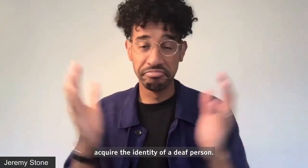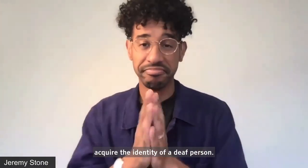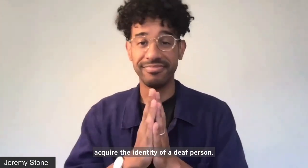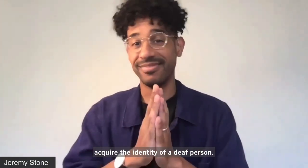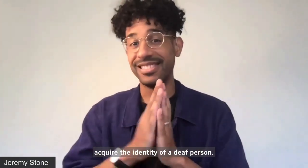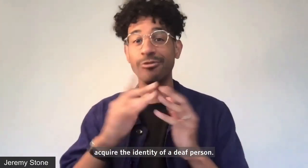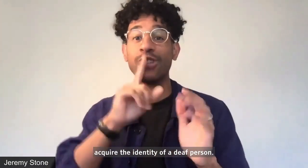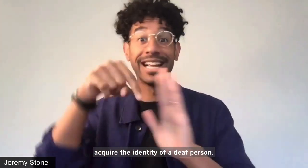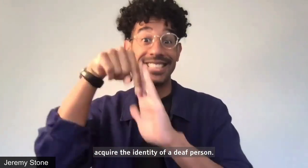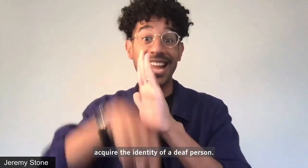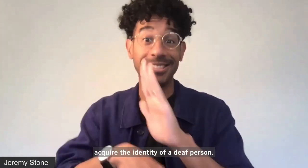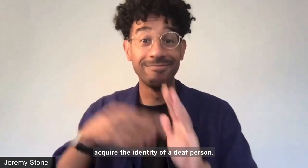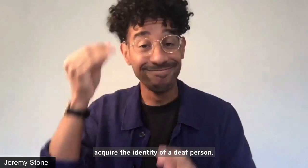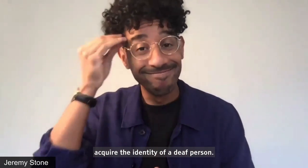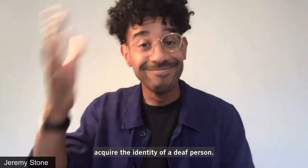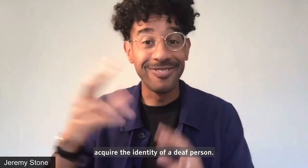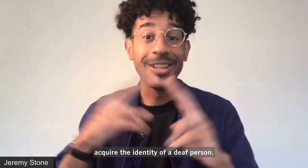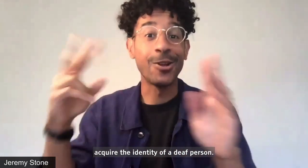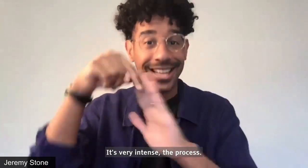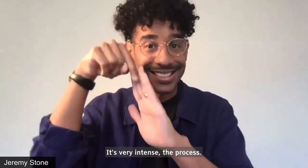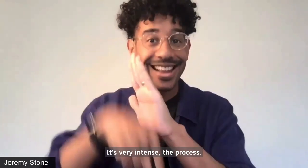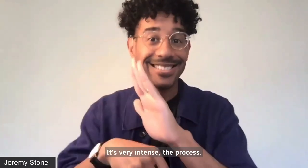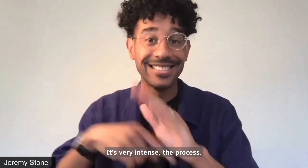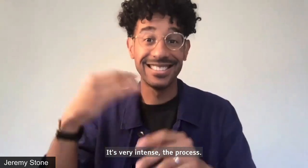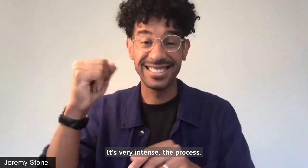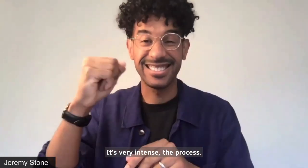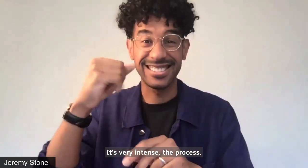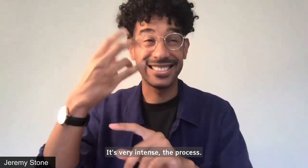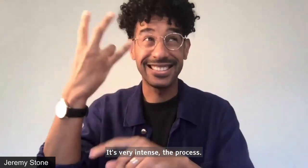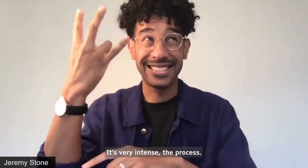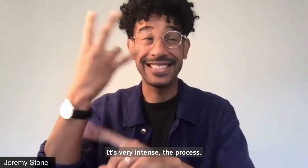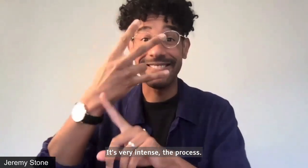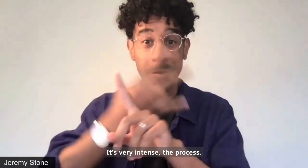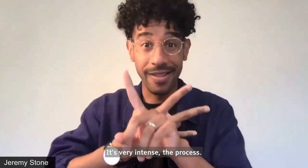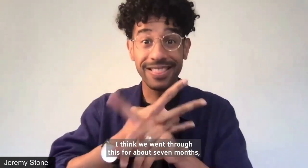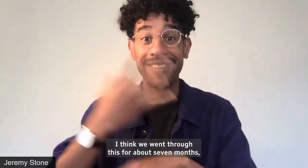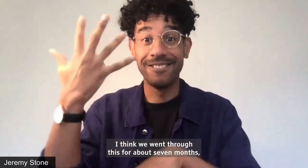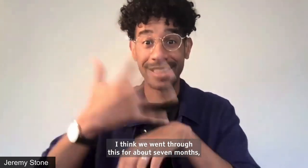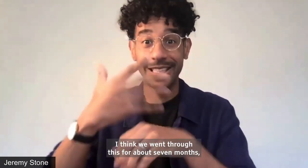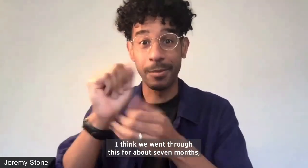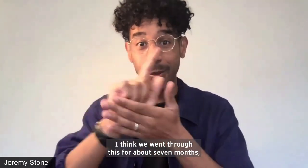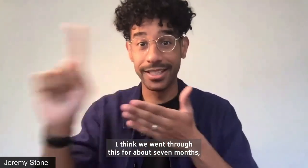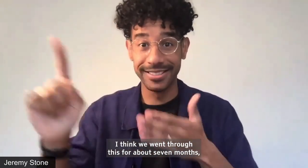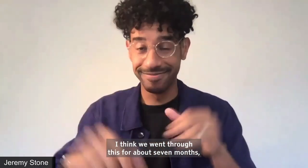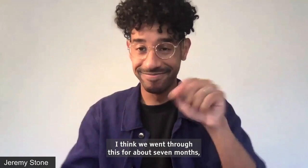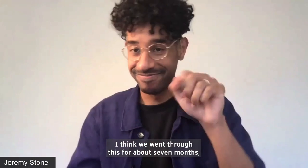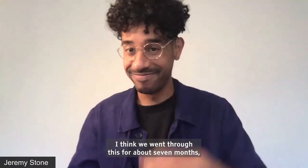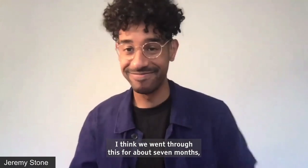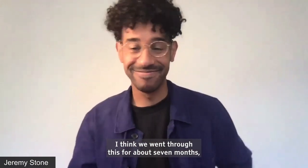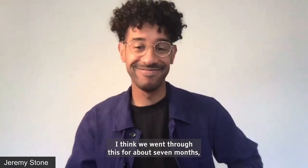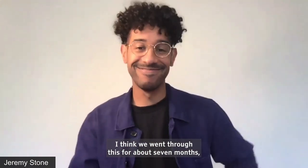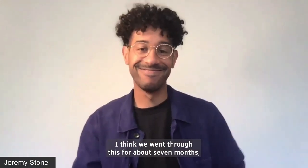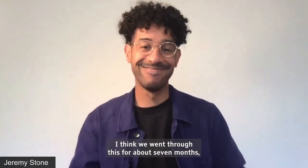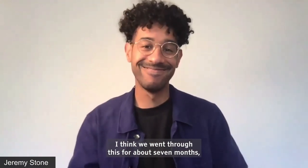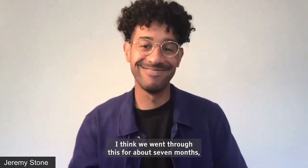really acquire the identity of a deaf person. It's very intense, the process. I think we went